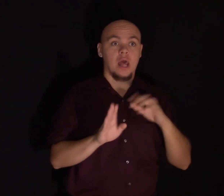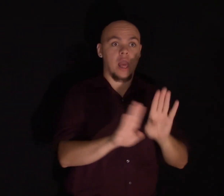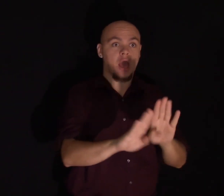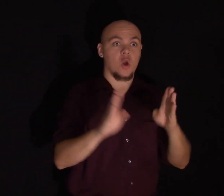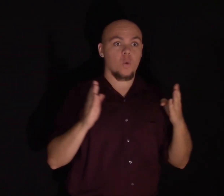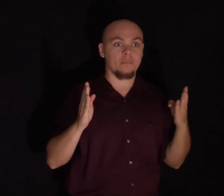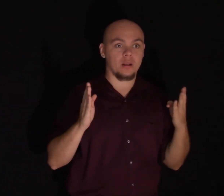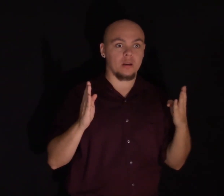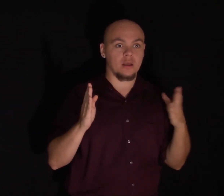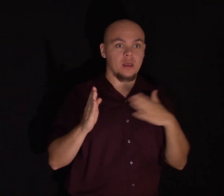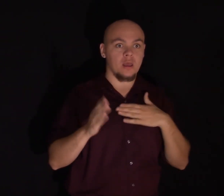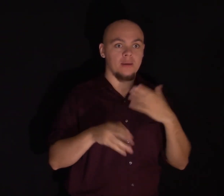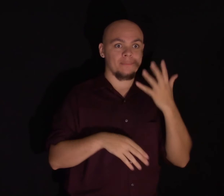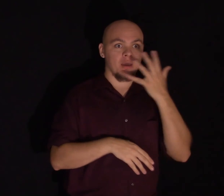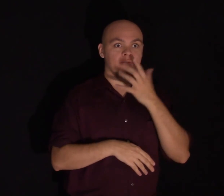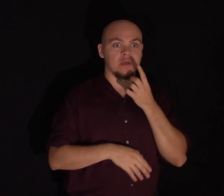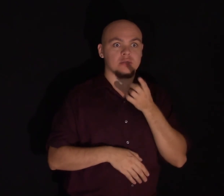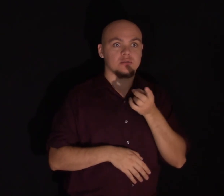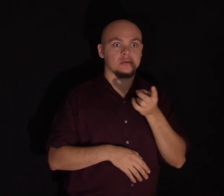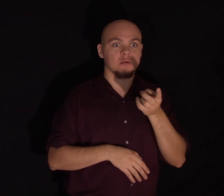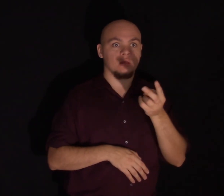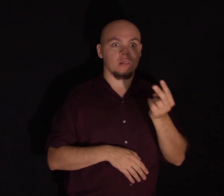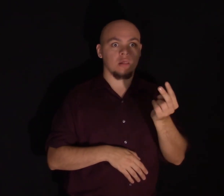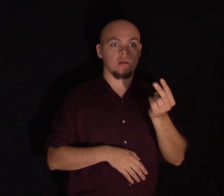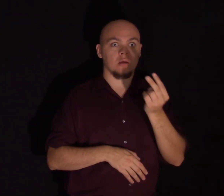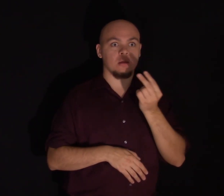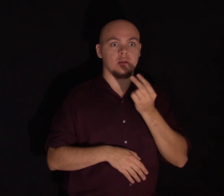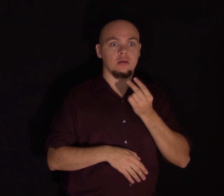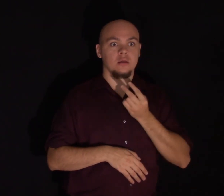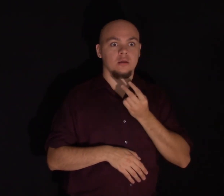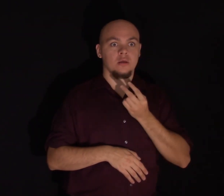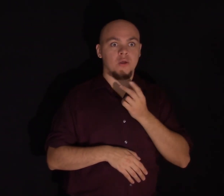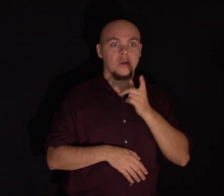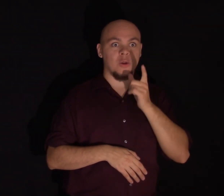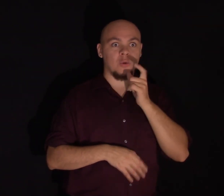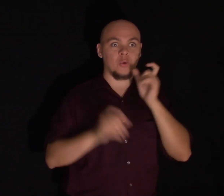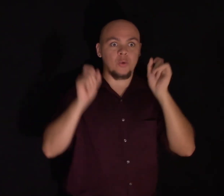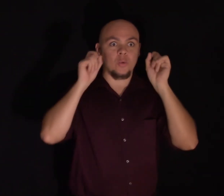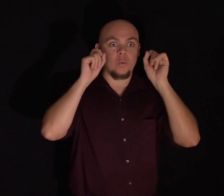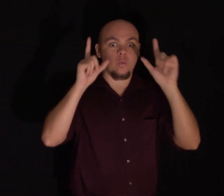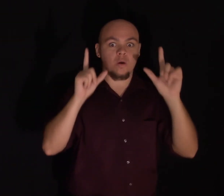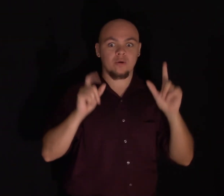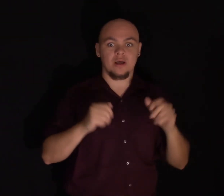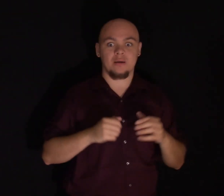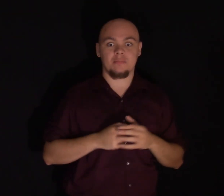website and there was my face staring right back at me and guess who woke up